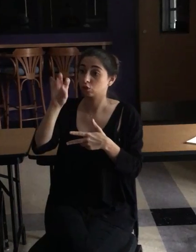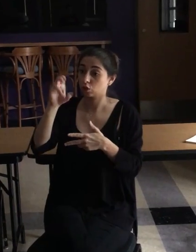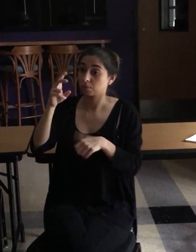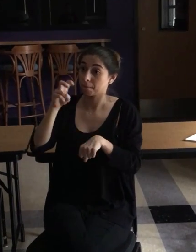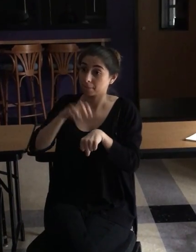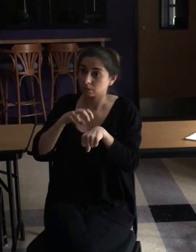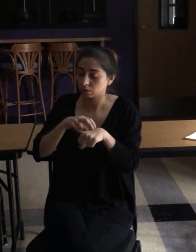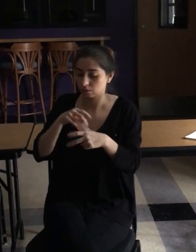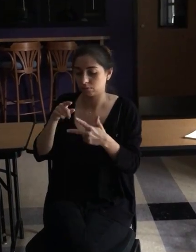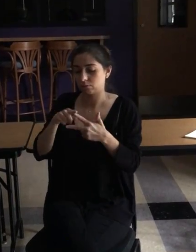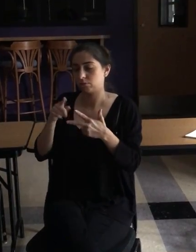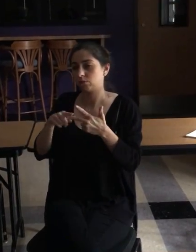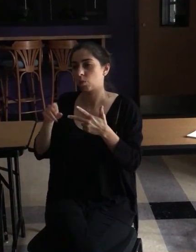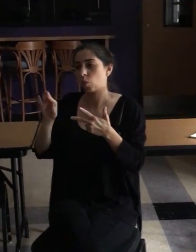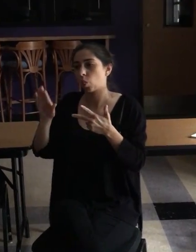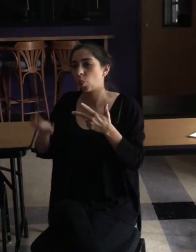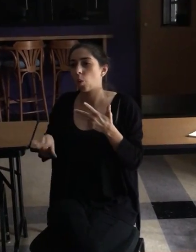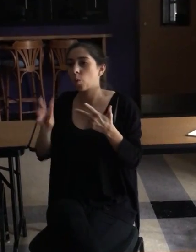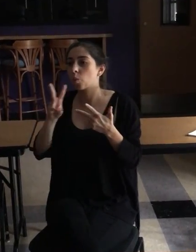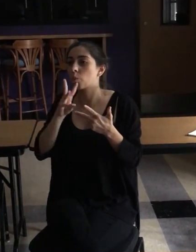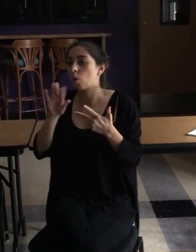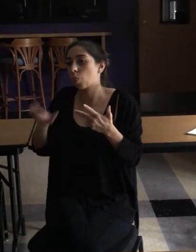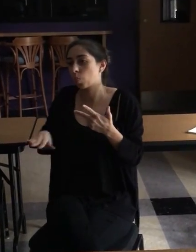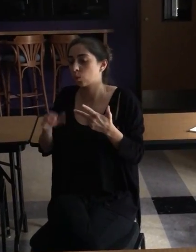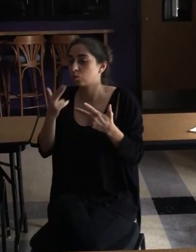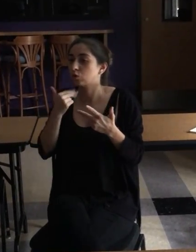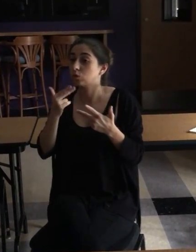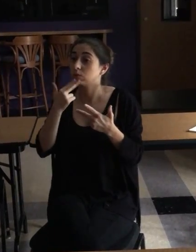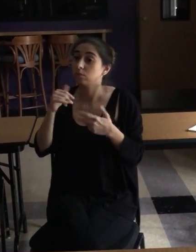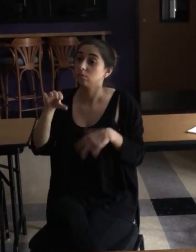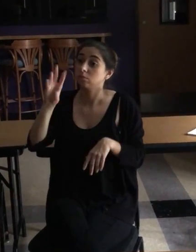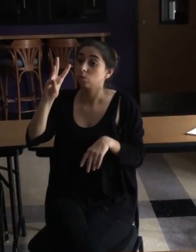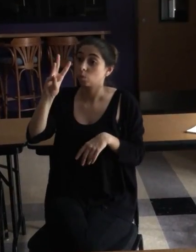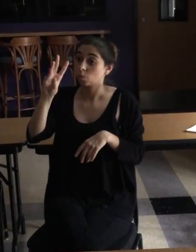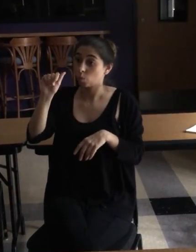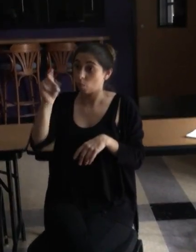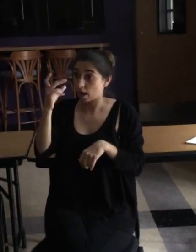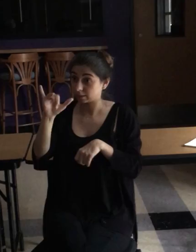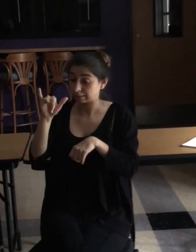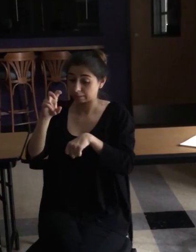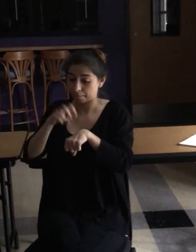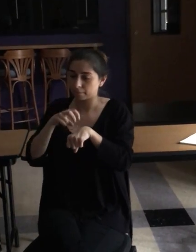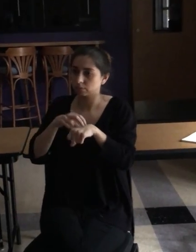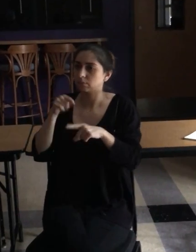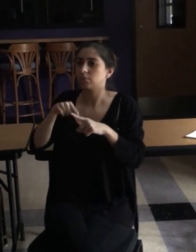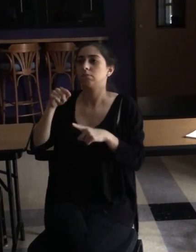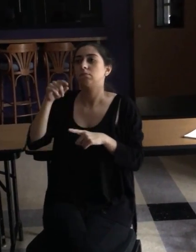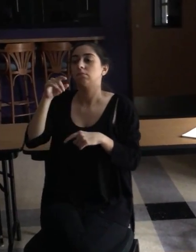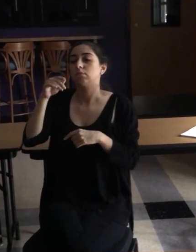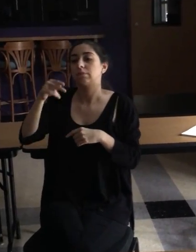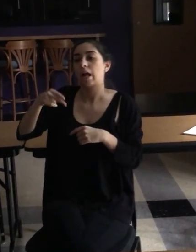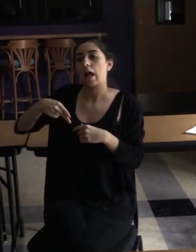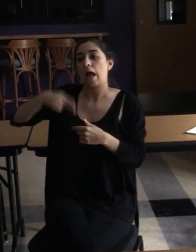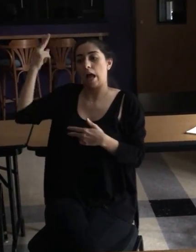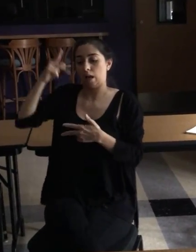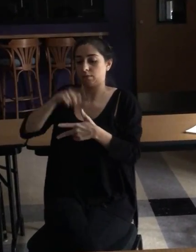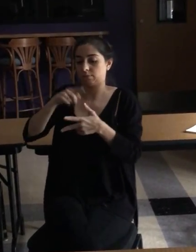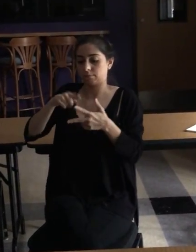lower in the other two, lower in water and sugar. Waxy potato, higher in those two, but lower in